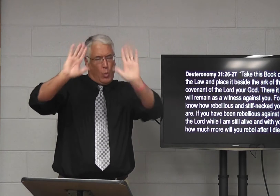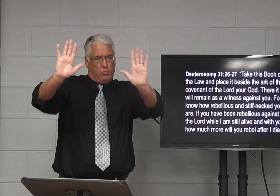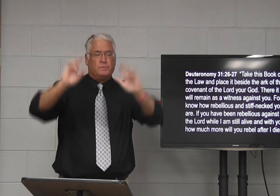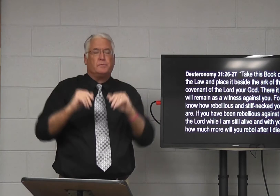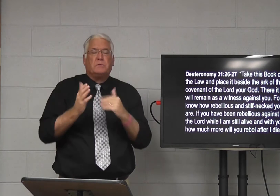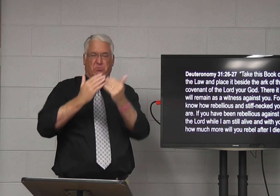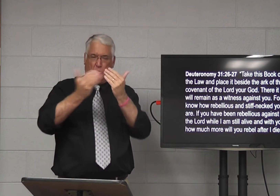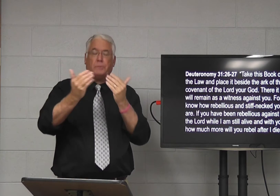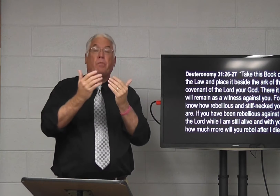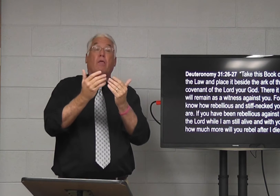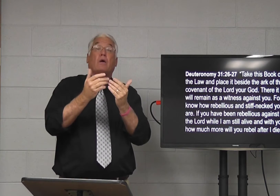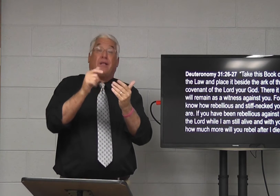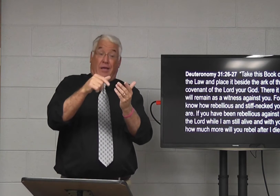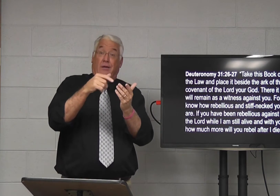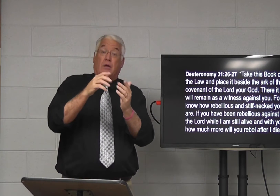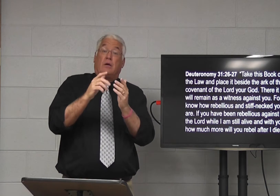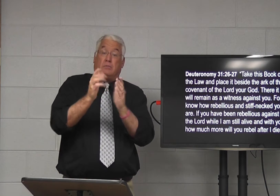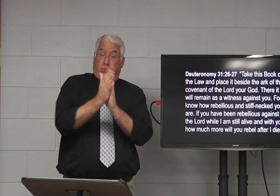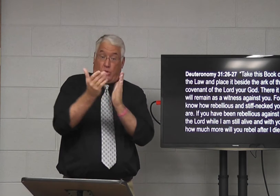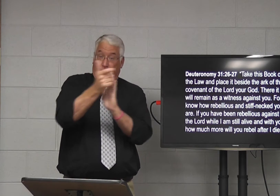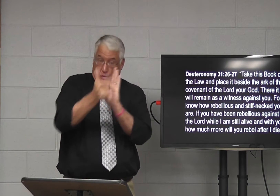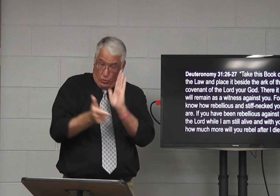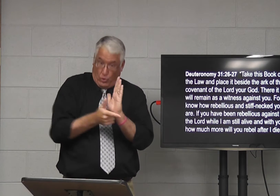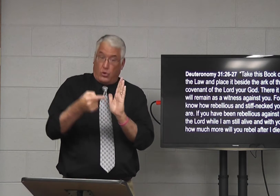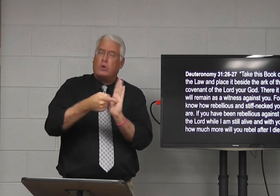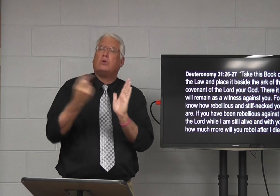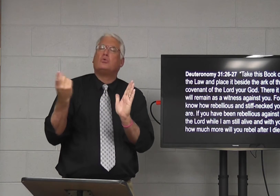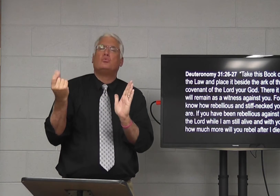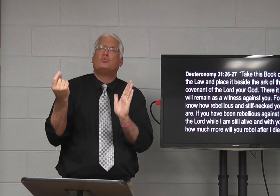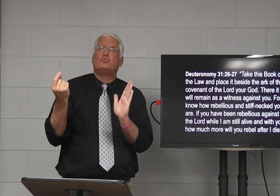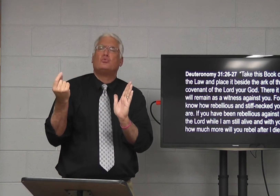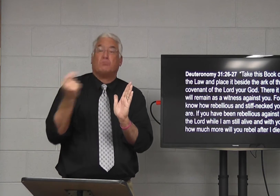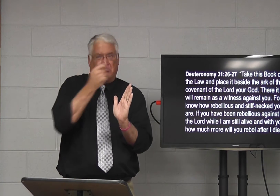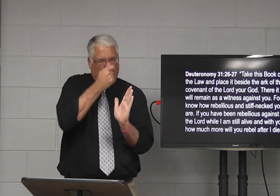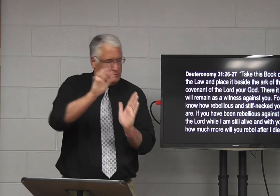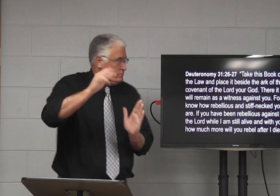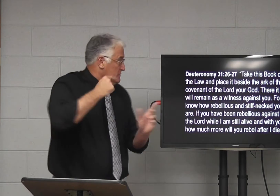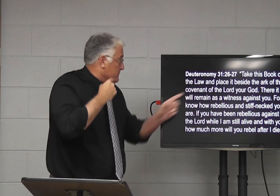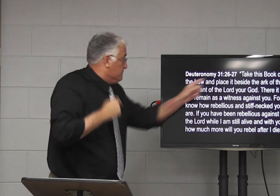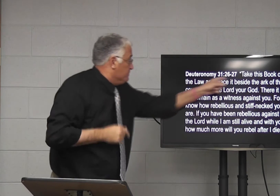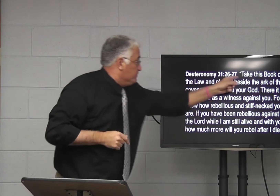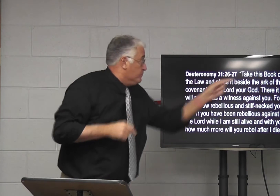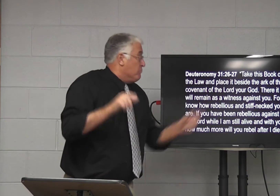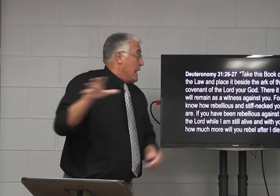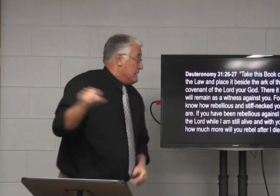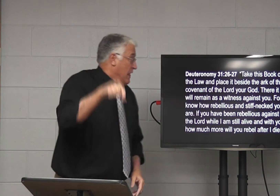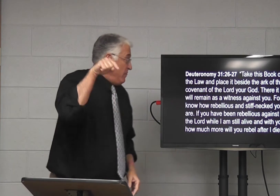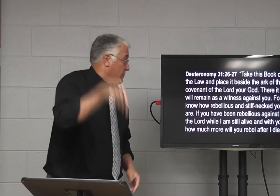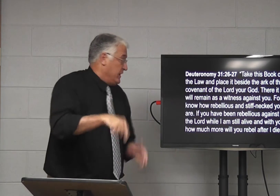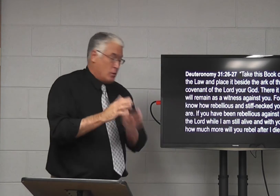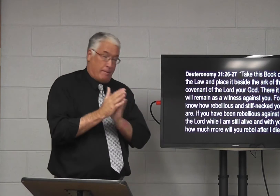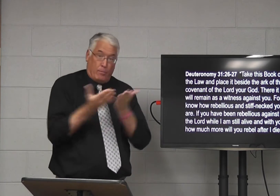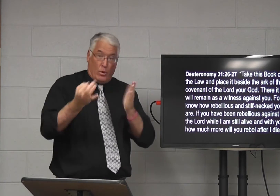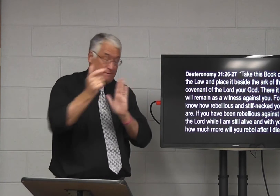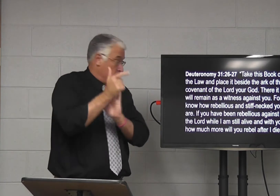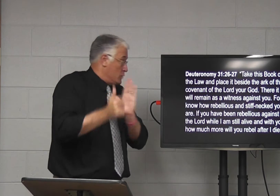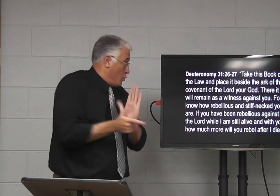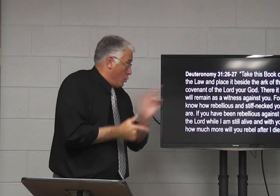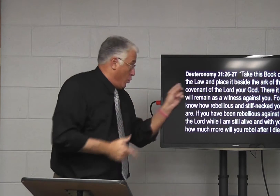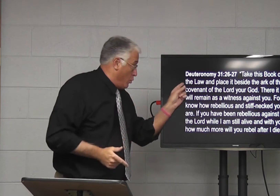Clearly, we don't know what was in it, but that book of law is very interesting. Take this book of